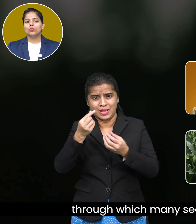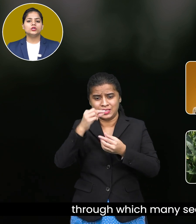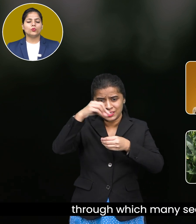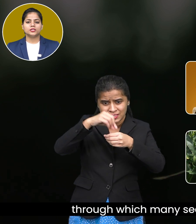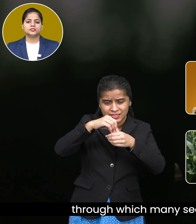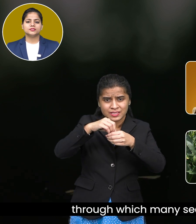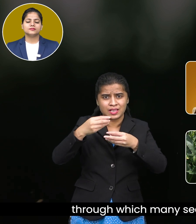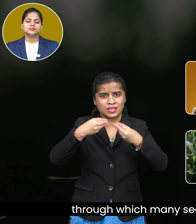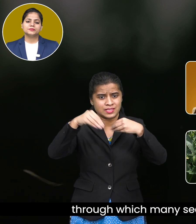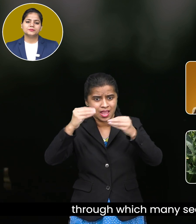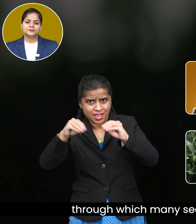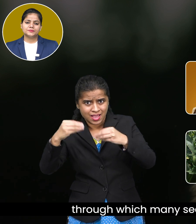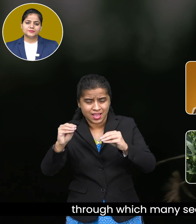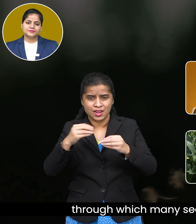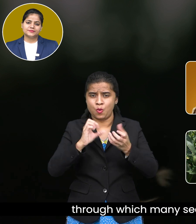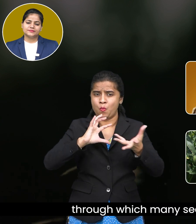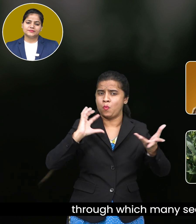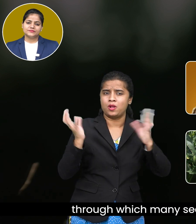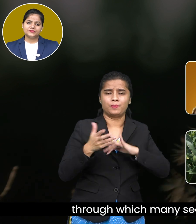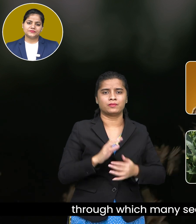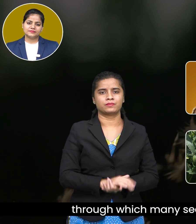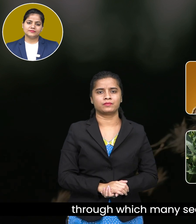dispersed worldwide.